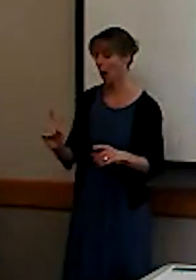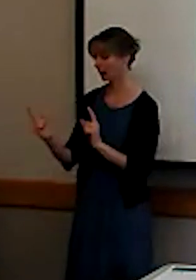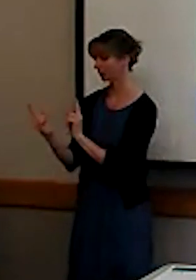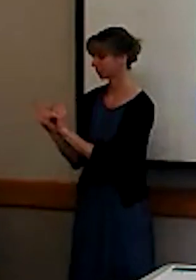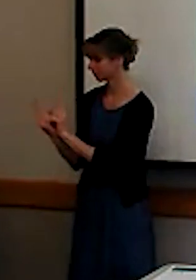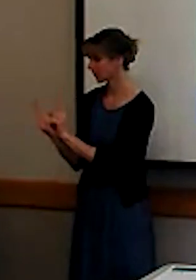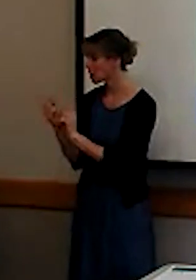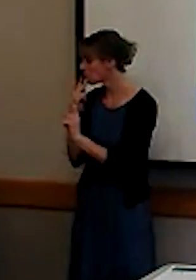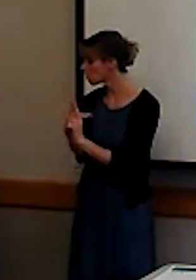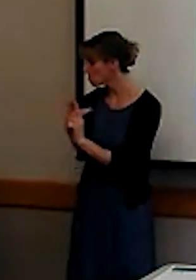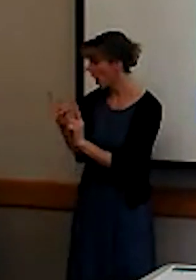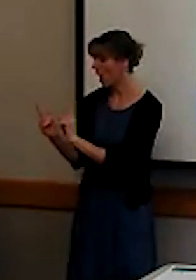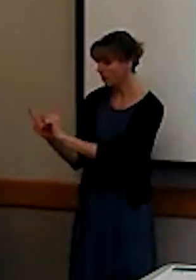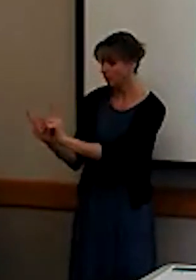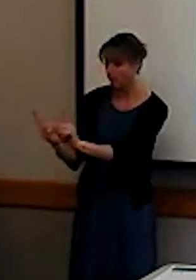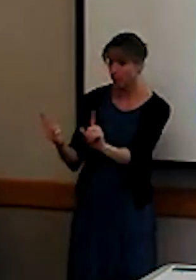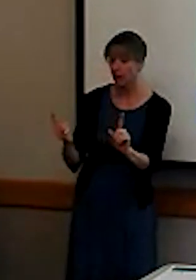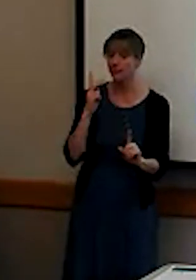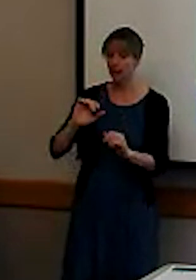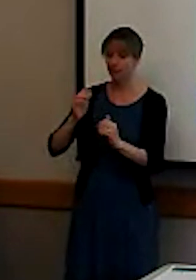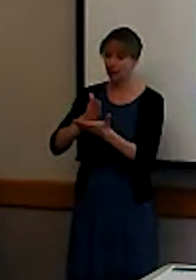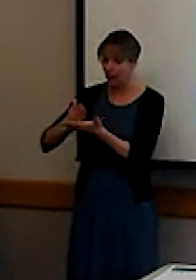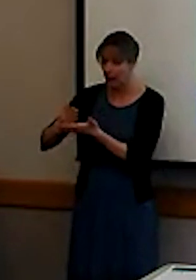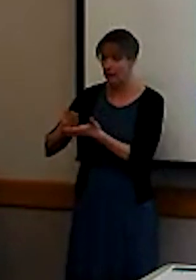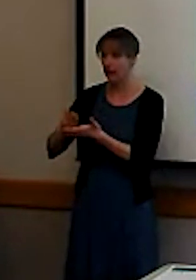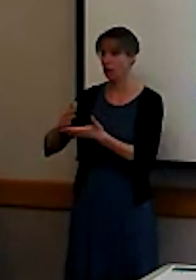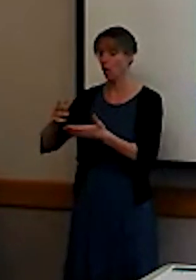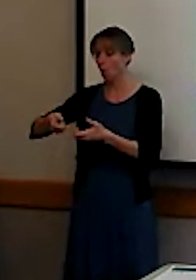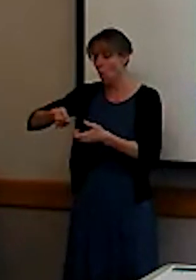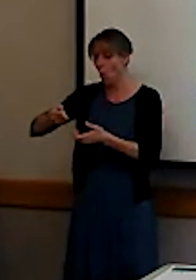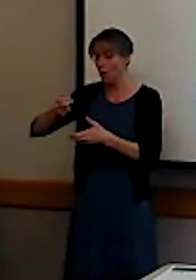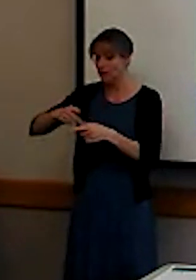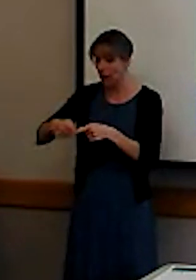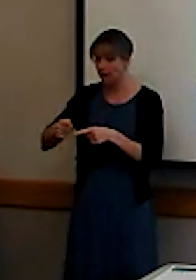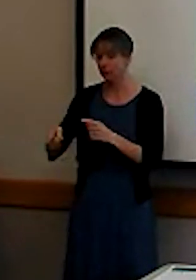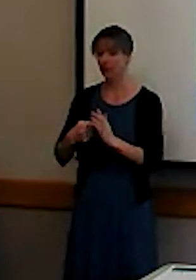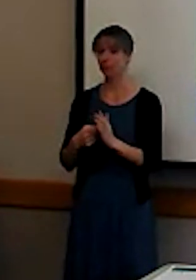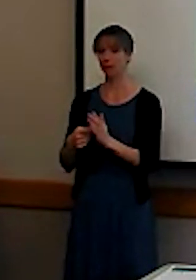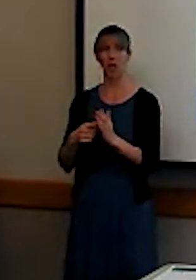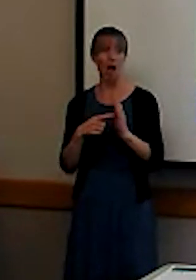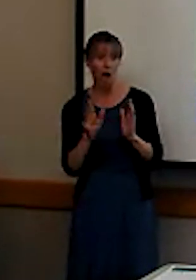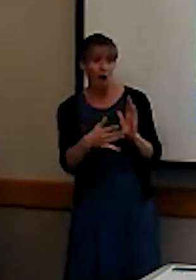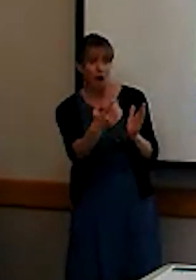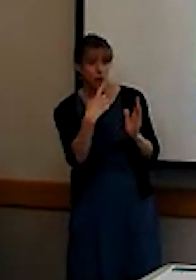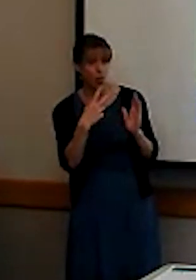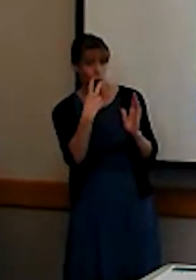and see what their cutting skills are, or how to hold the knife and what they're doing and everything. And sometimes they just want to show me